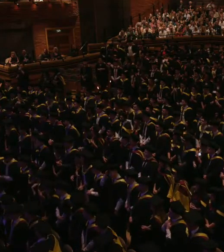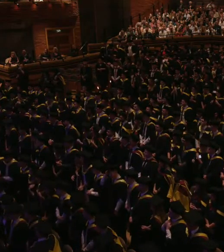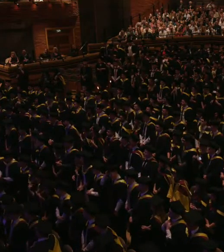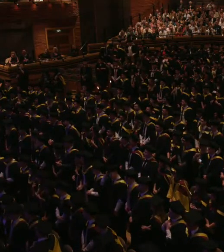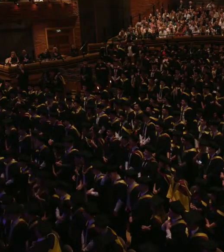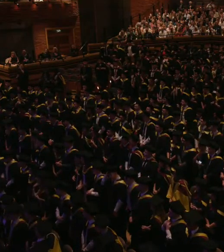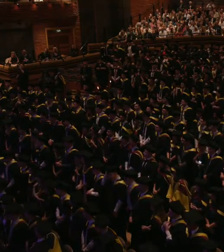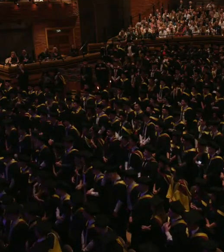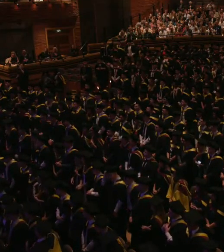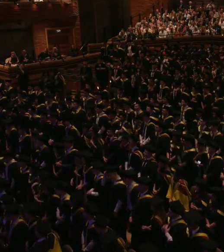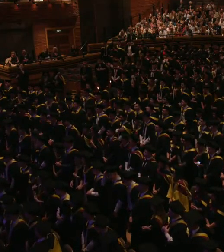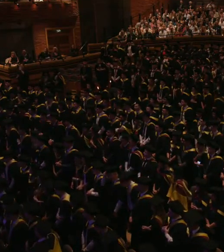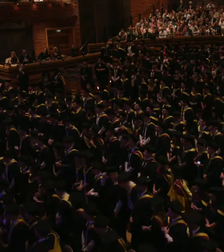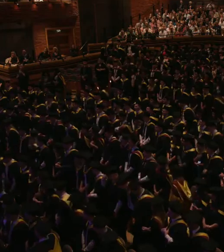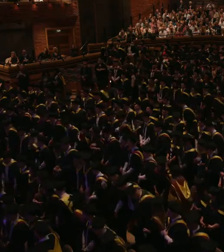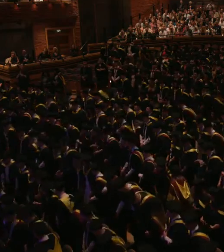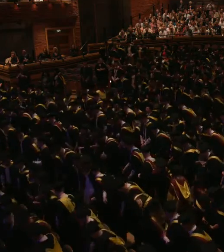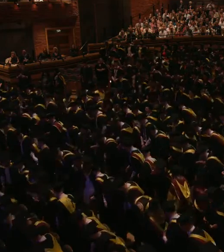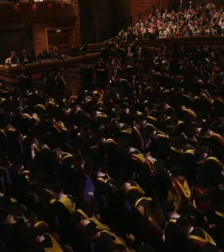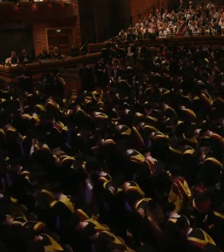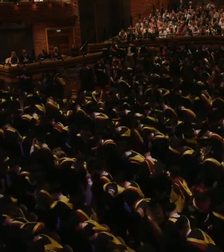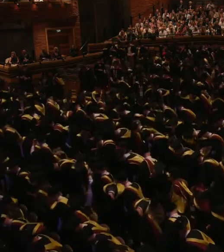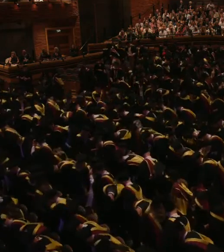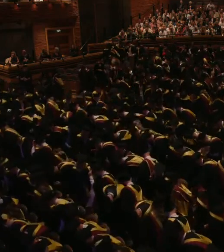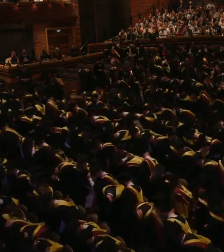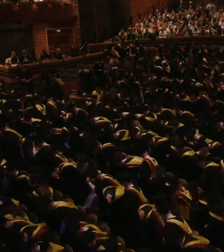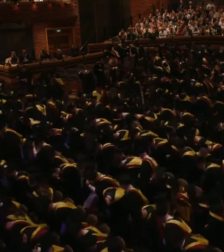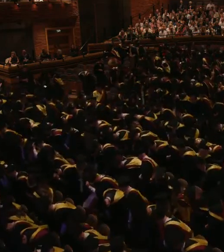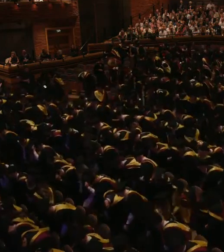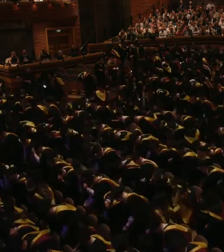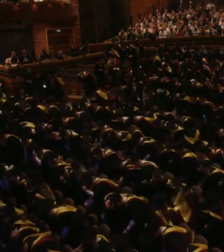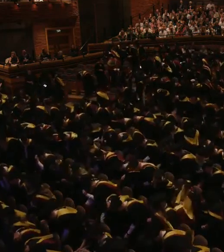I ask you now to all please be seated.